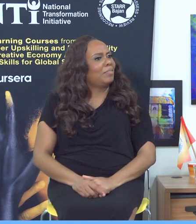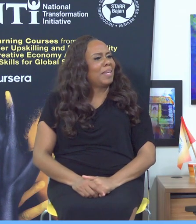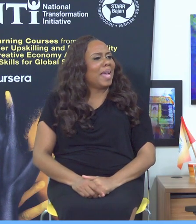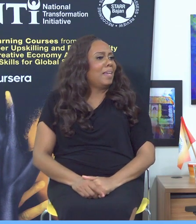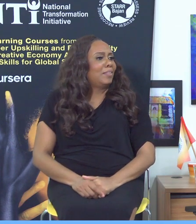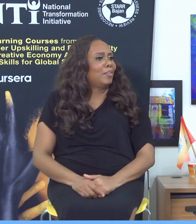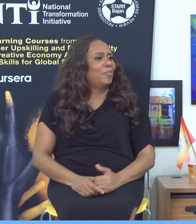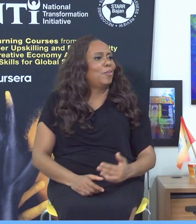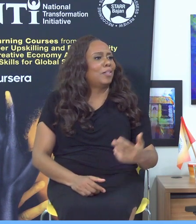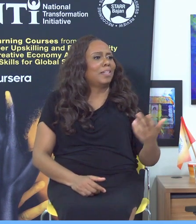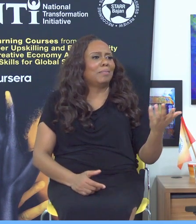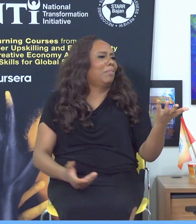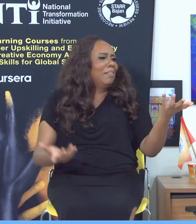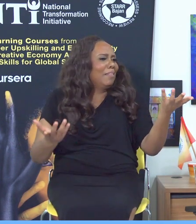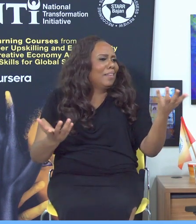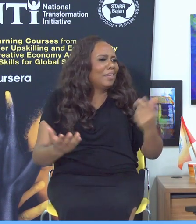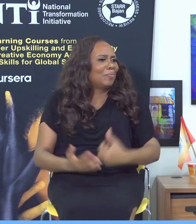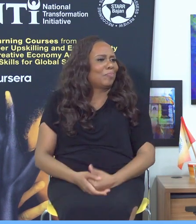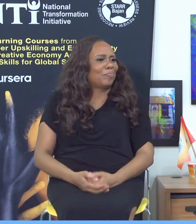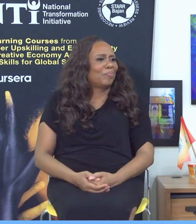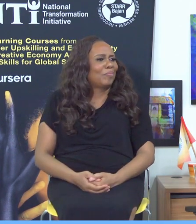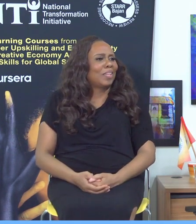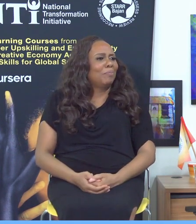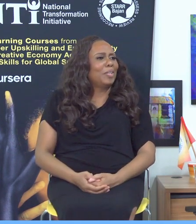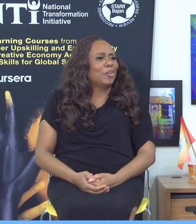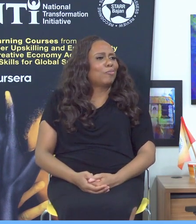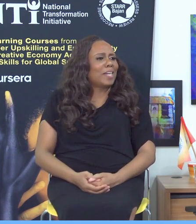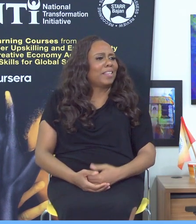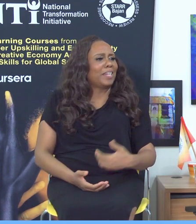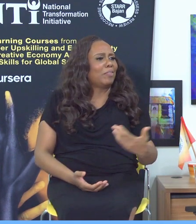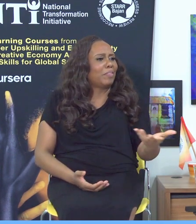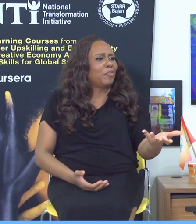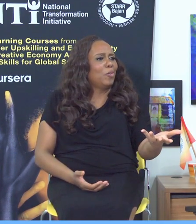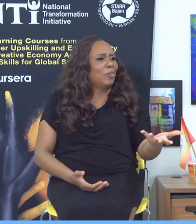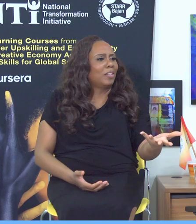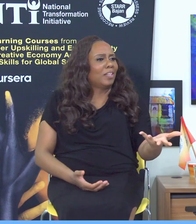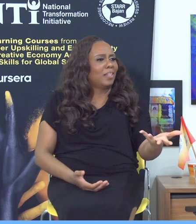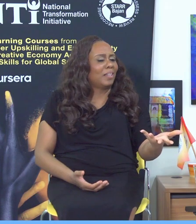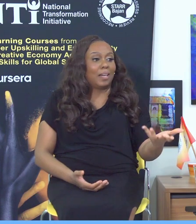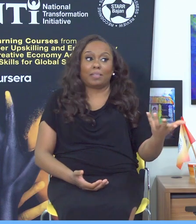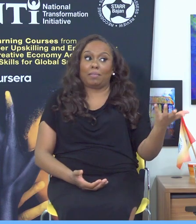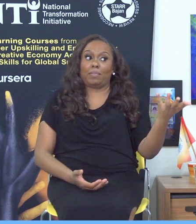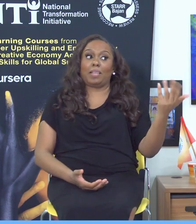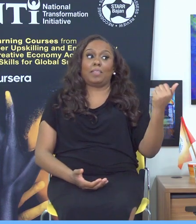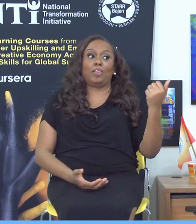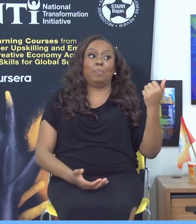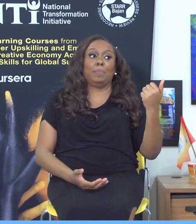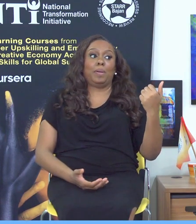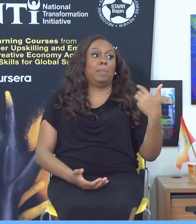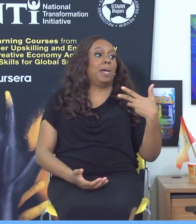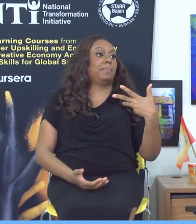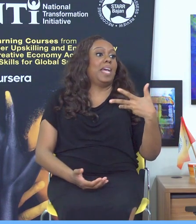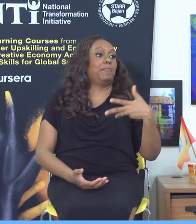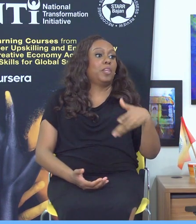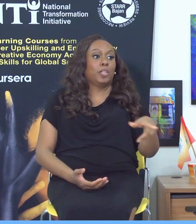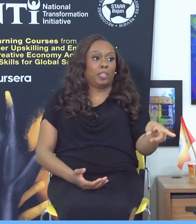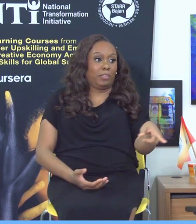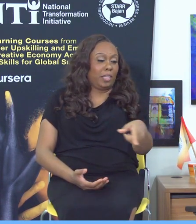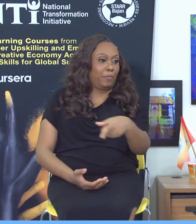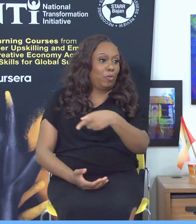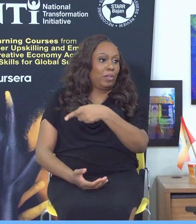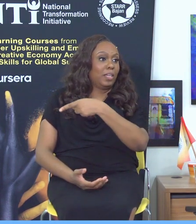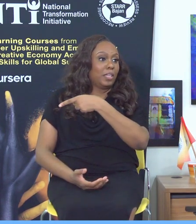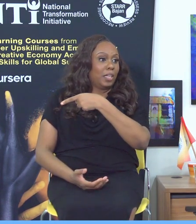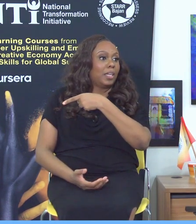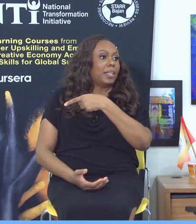I was like, answer the phone, but you're right there with the phone. I said, that's not my problem, Dad. You